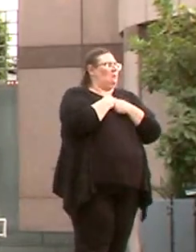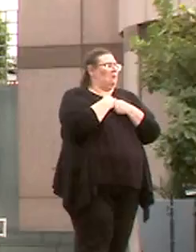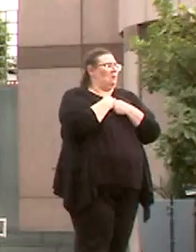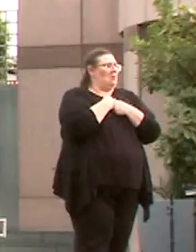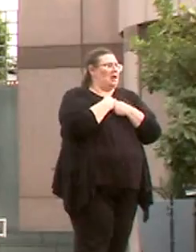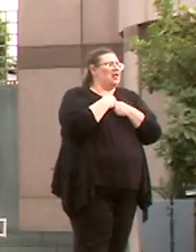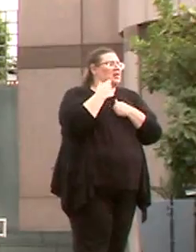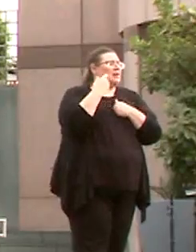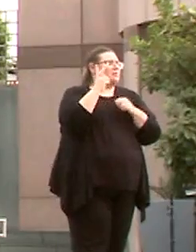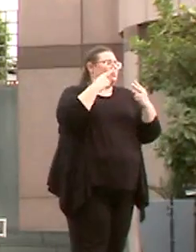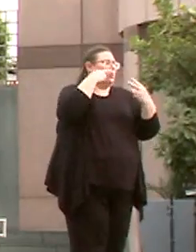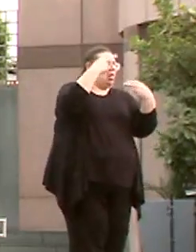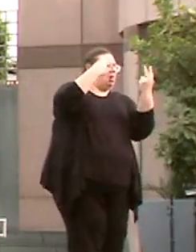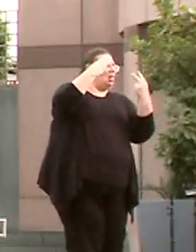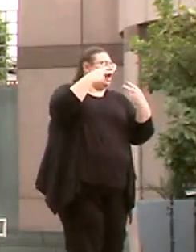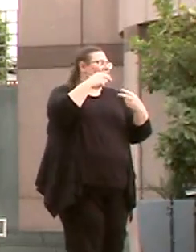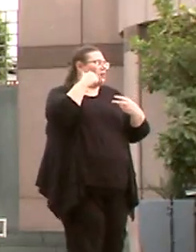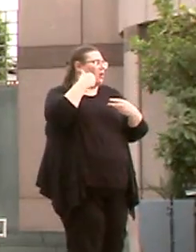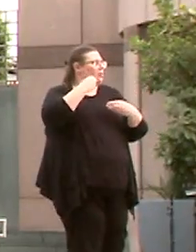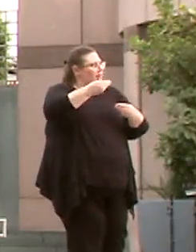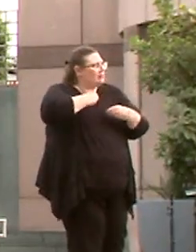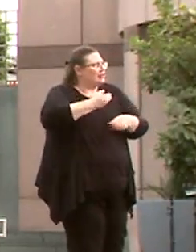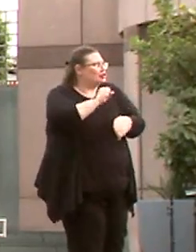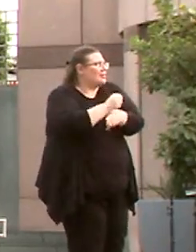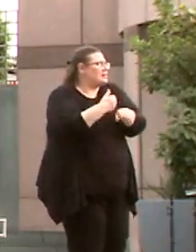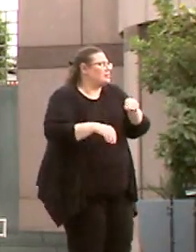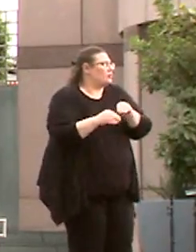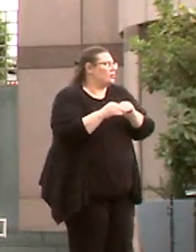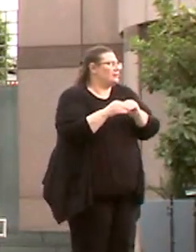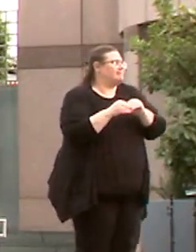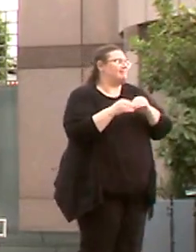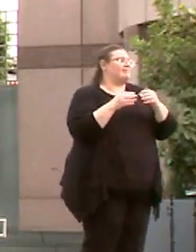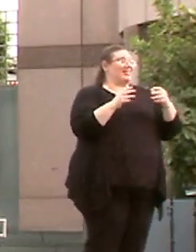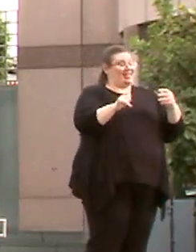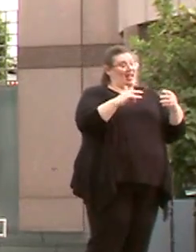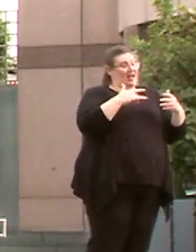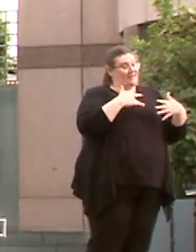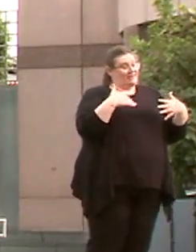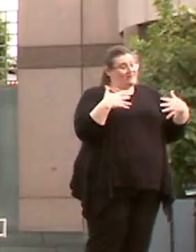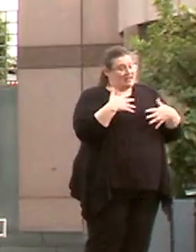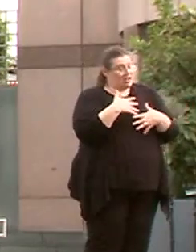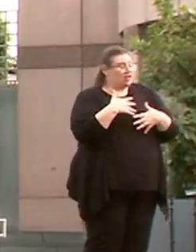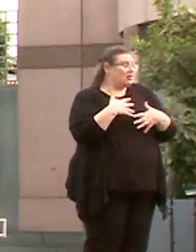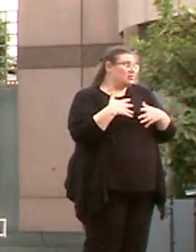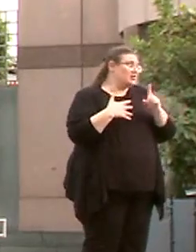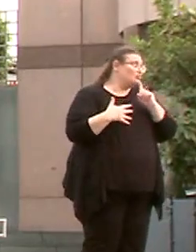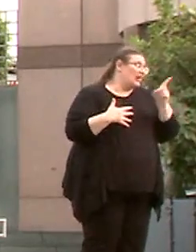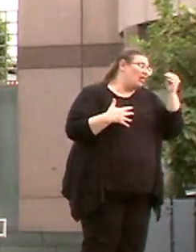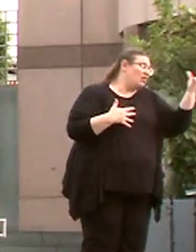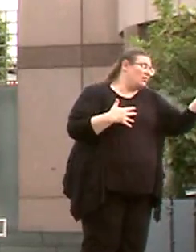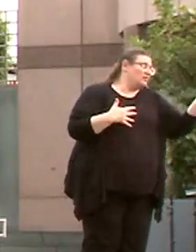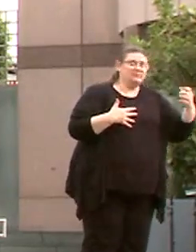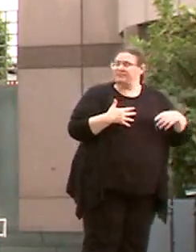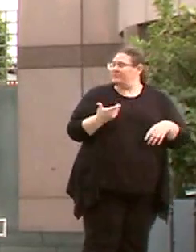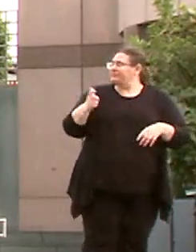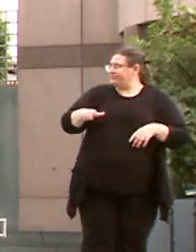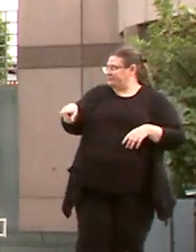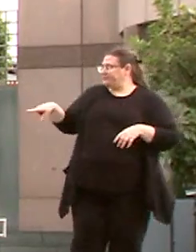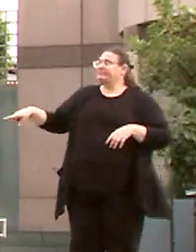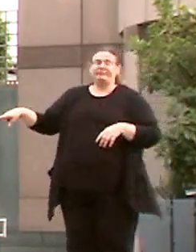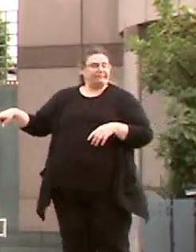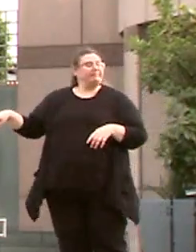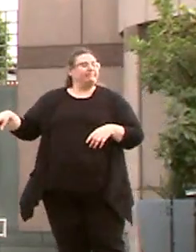be held back in their careers. And I think that fear is very real. Yeah. So when I hear you